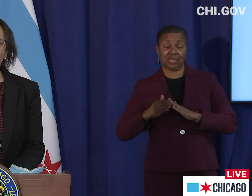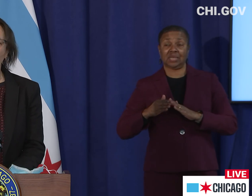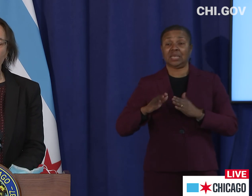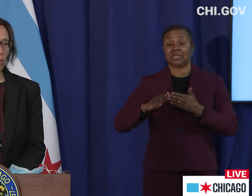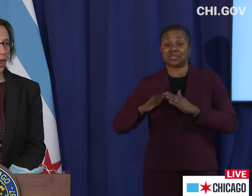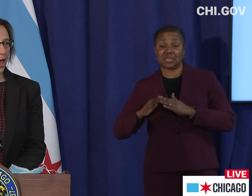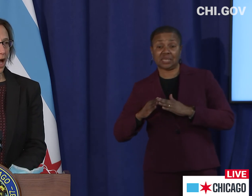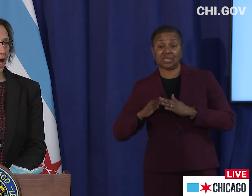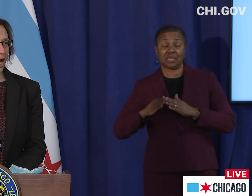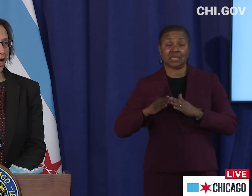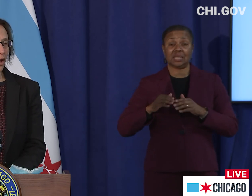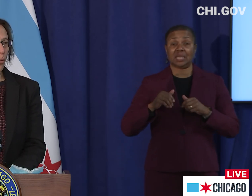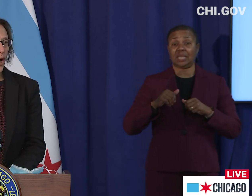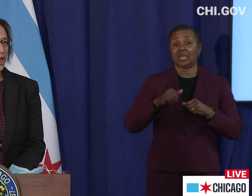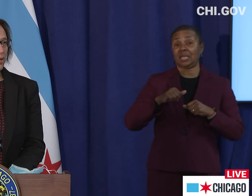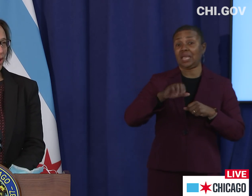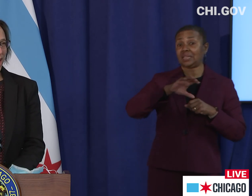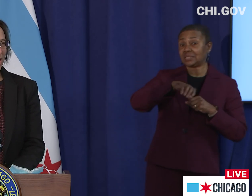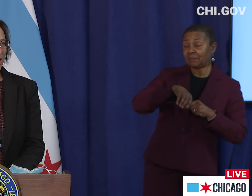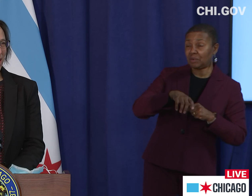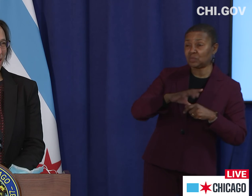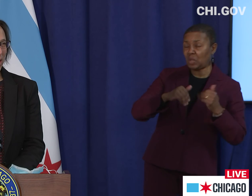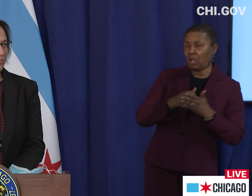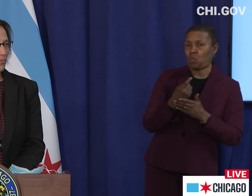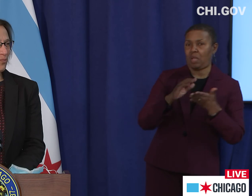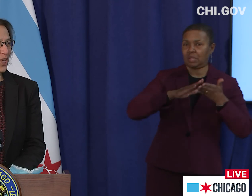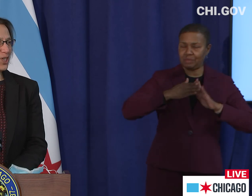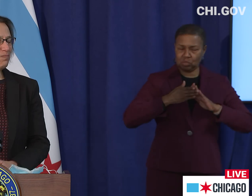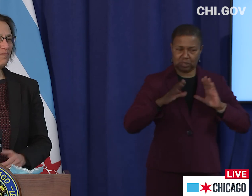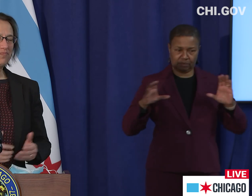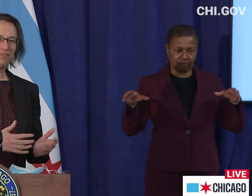we're really all one community.